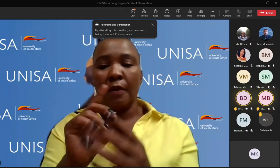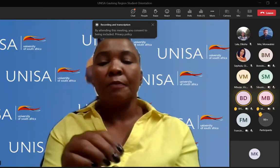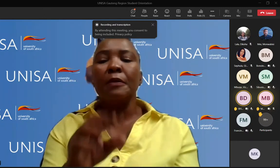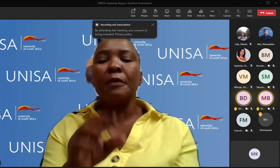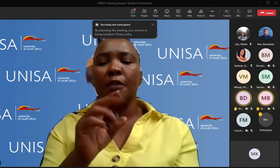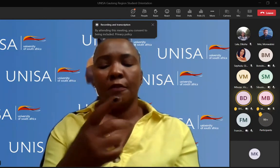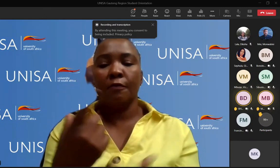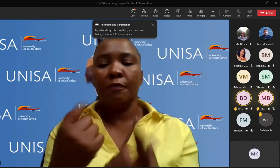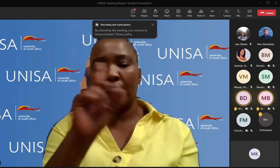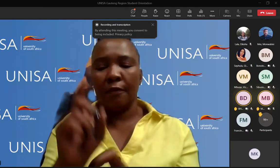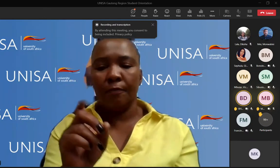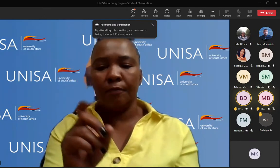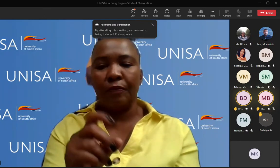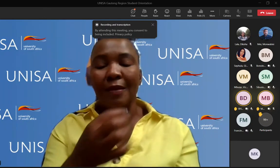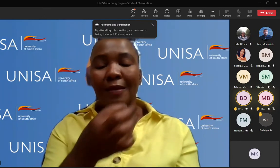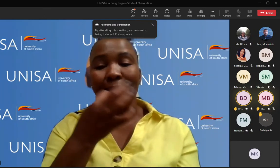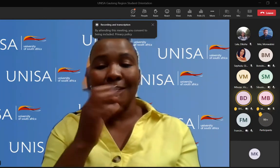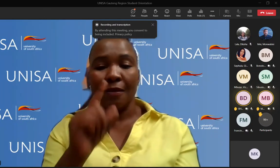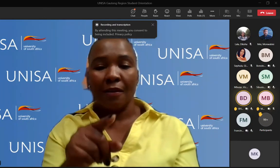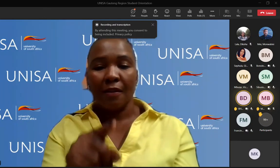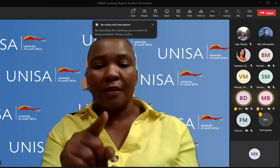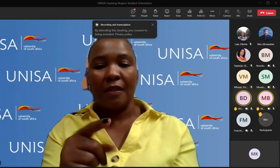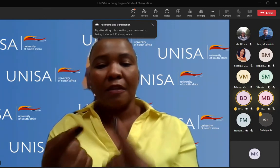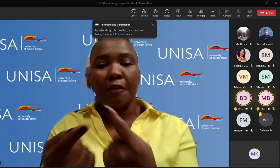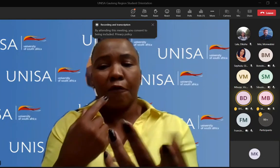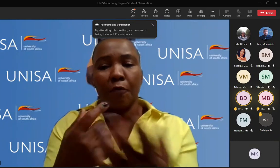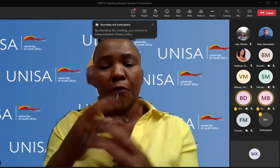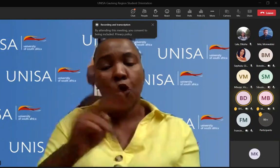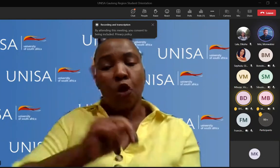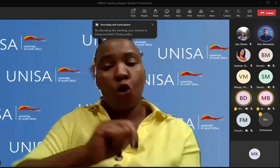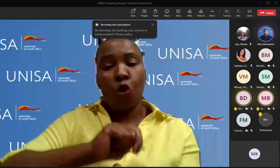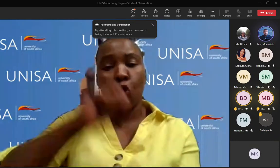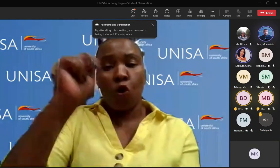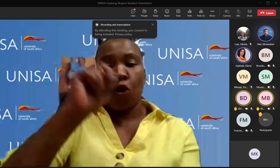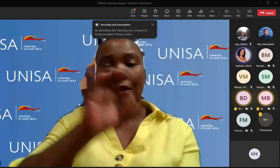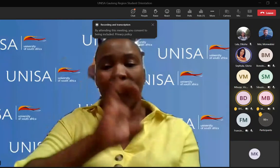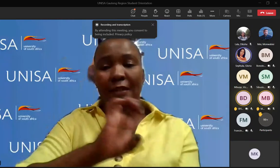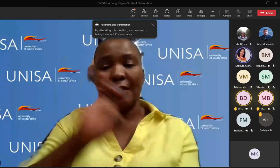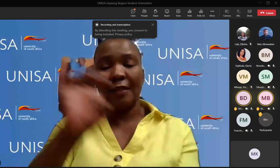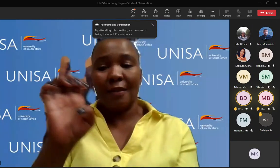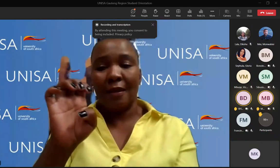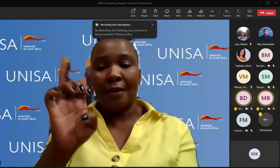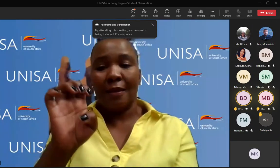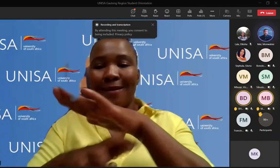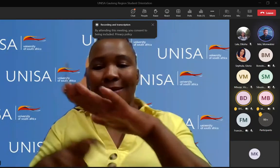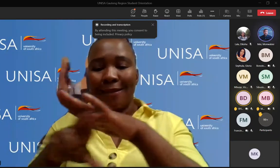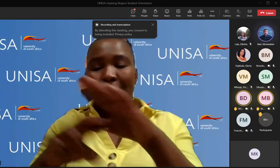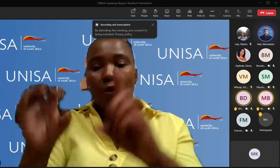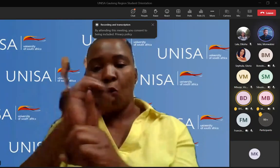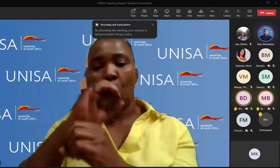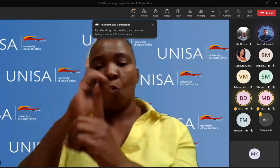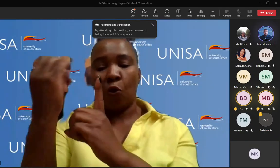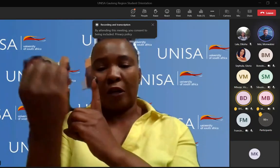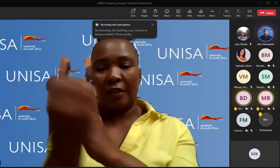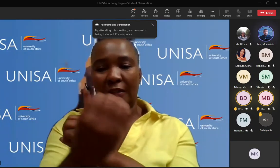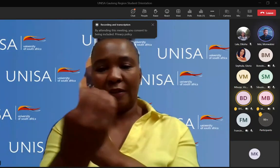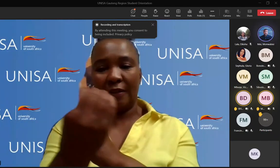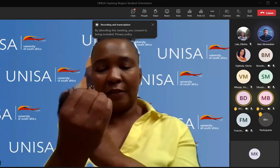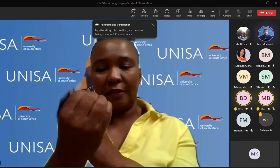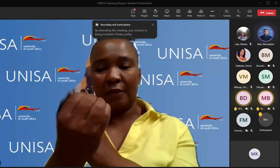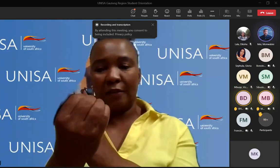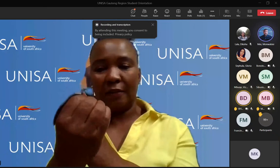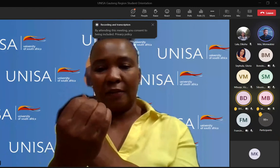it okay she says if she's from the north eastern region which orientation must be attend